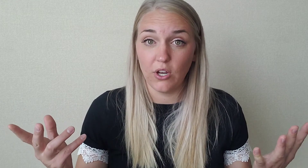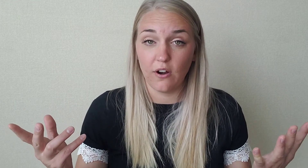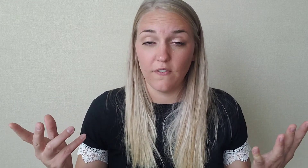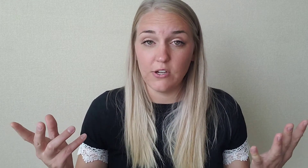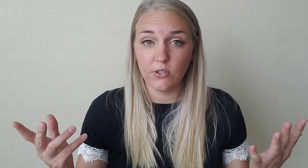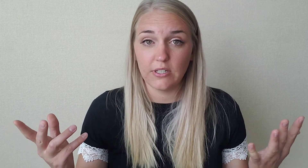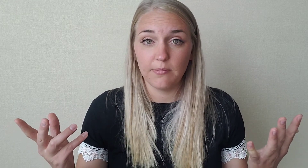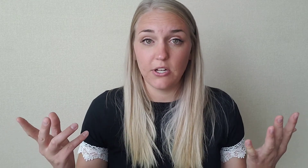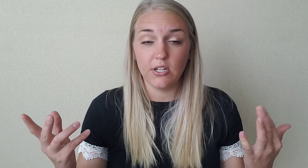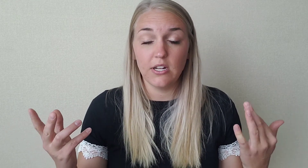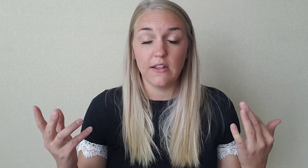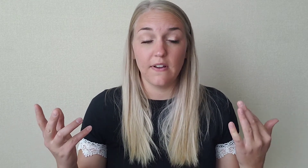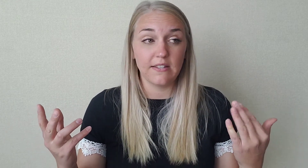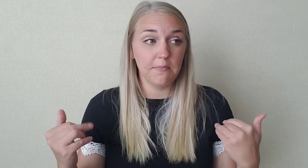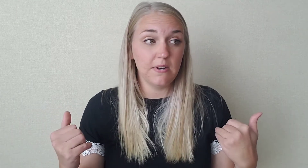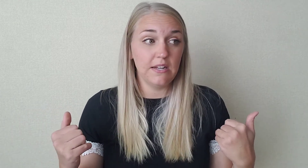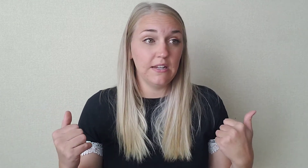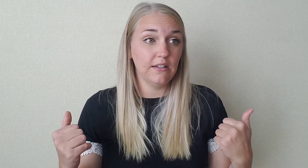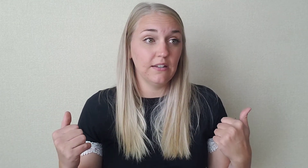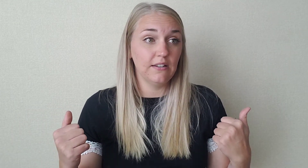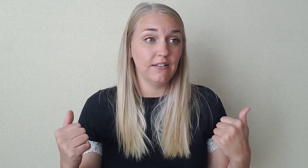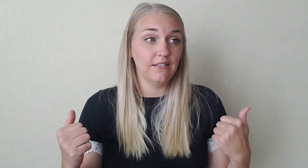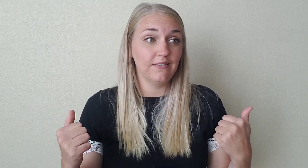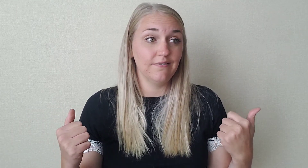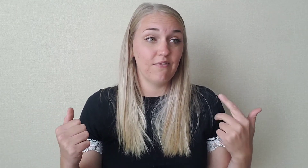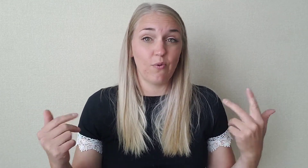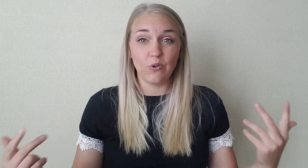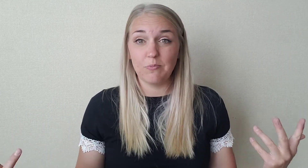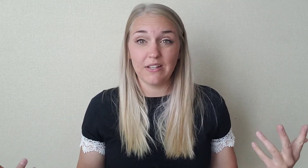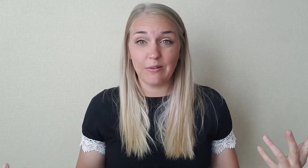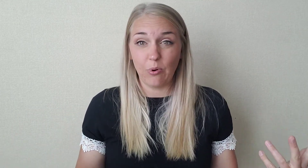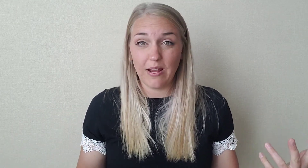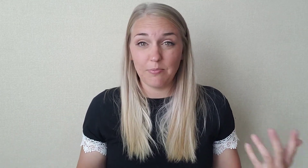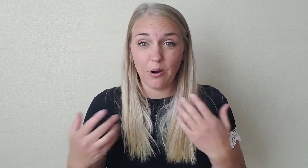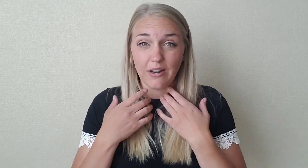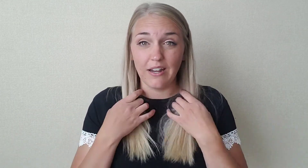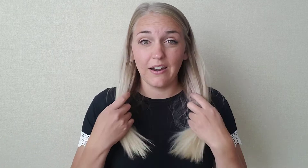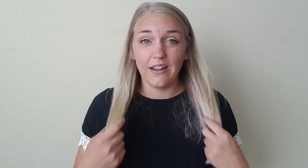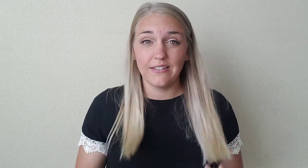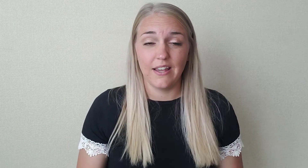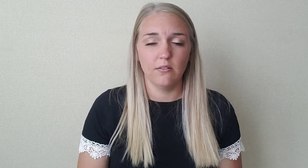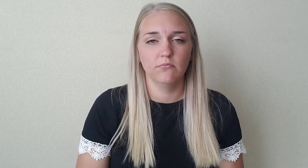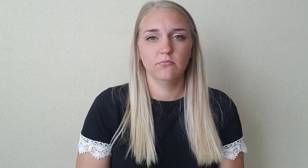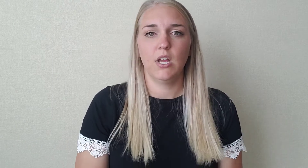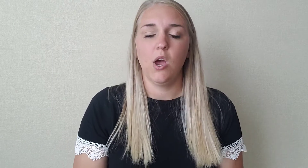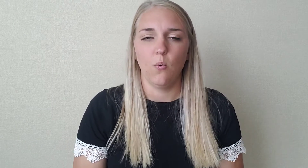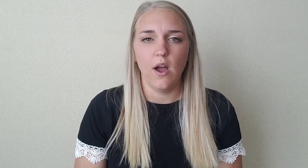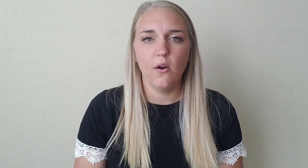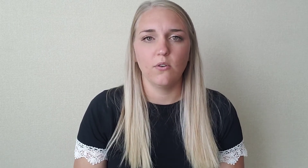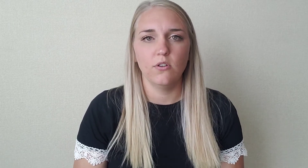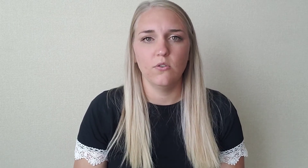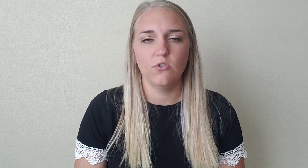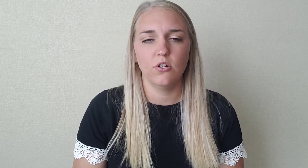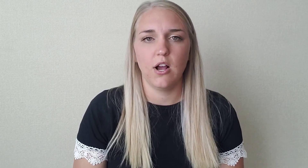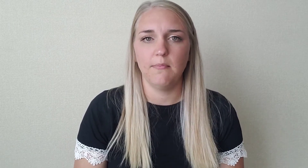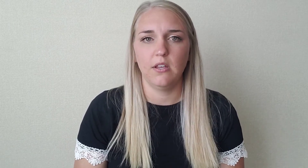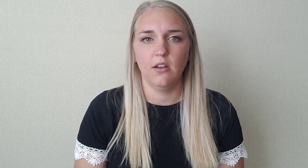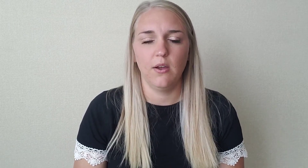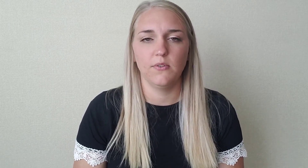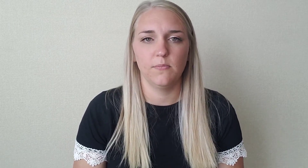our facial expression. If somebody throws me a surprise party and I say, wow, you sure got me, I was